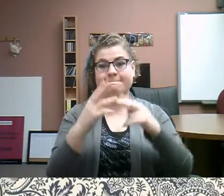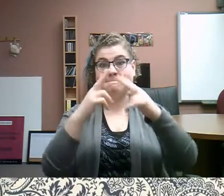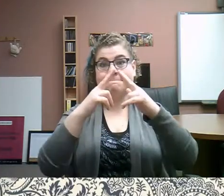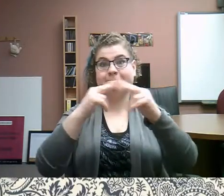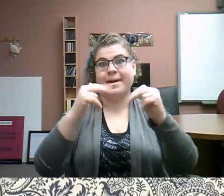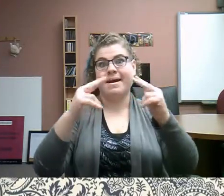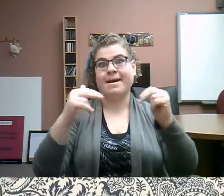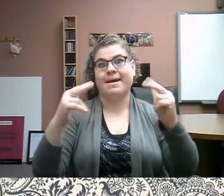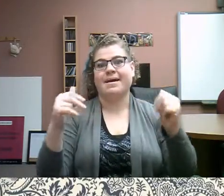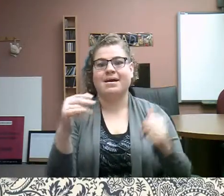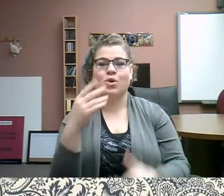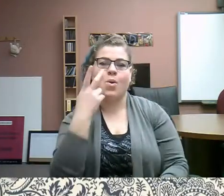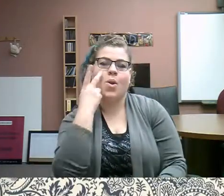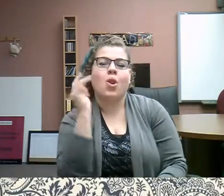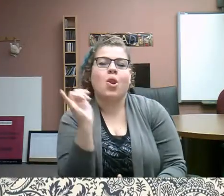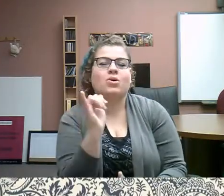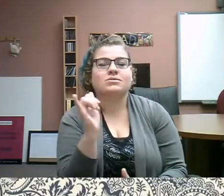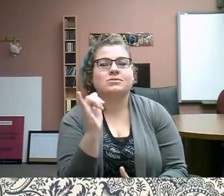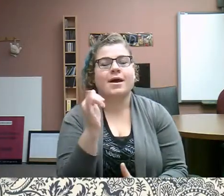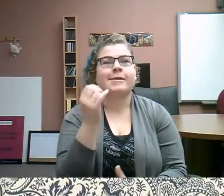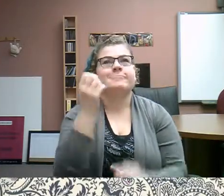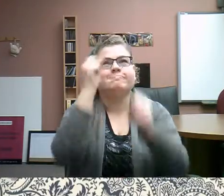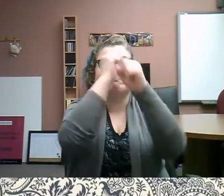Or maybe when you think of bacon,